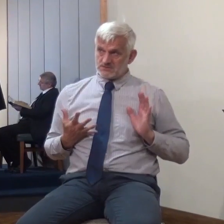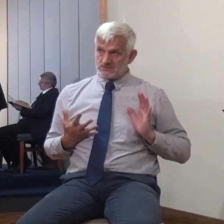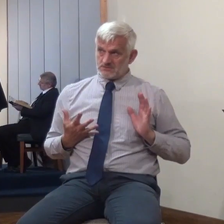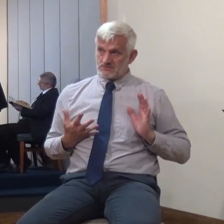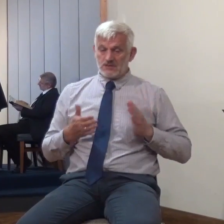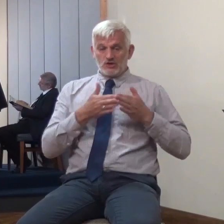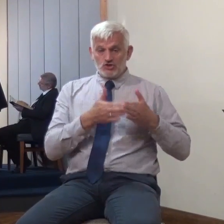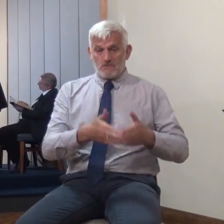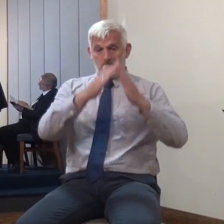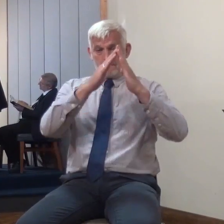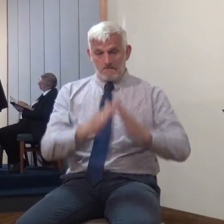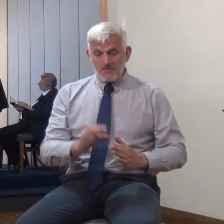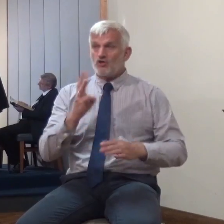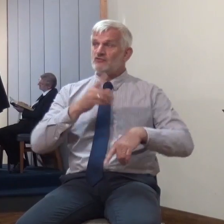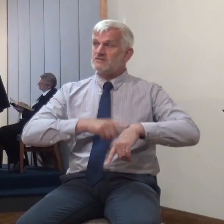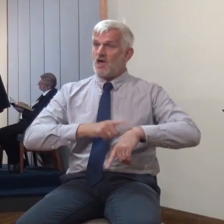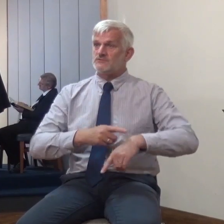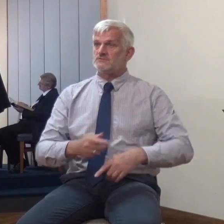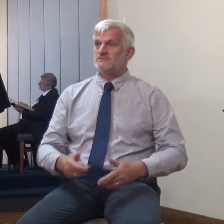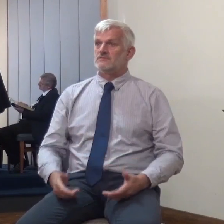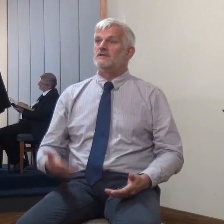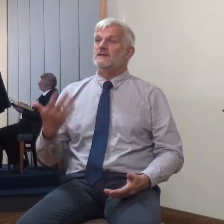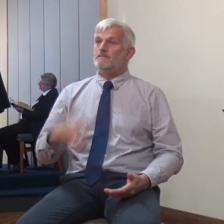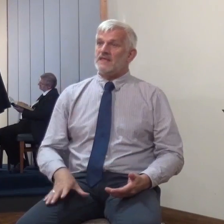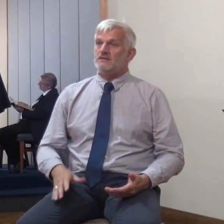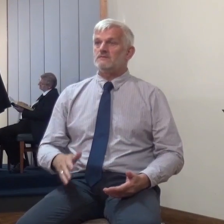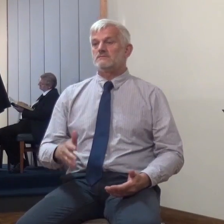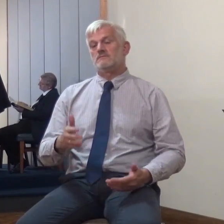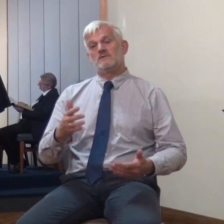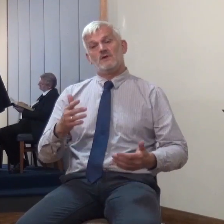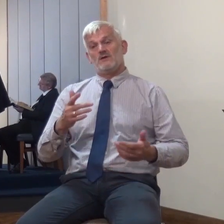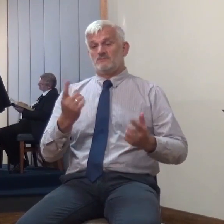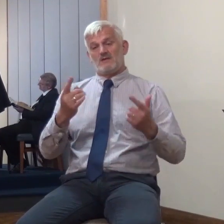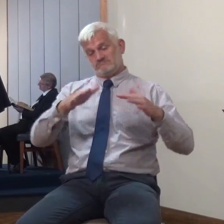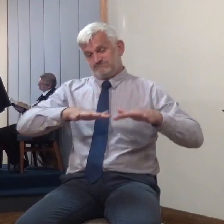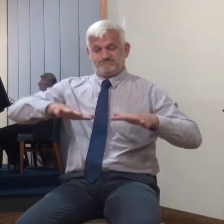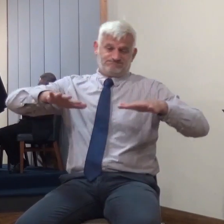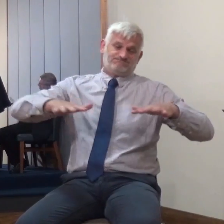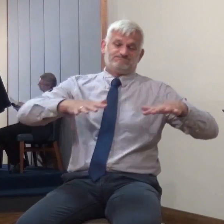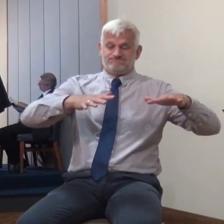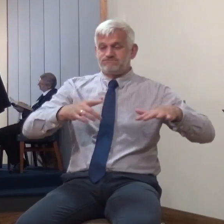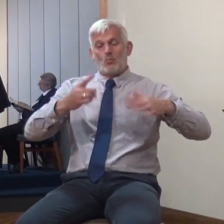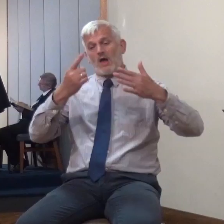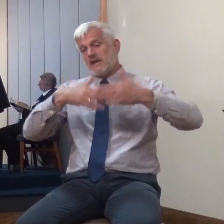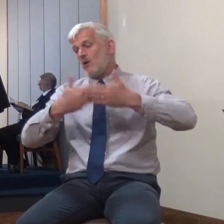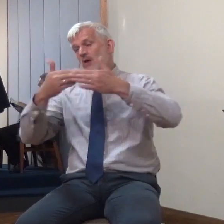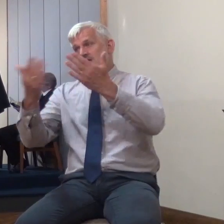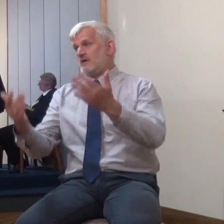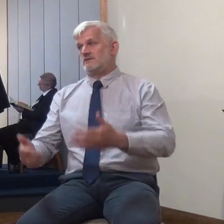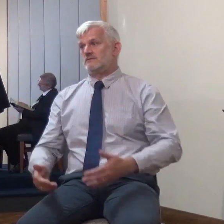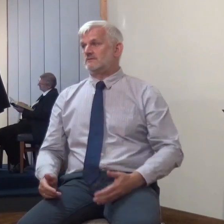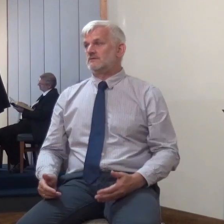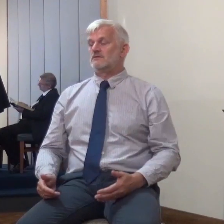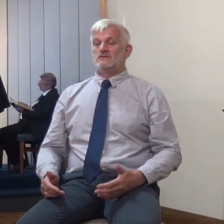shipwreck, a night and a day I have been in the deep, in sojourning often, in